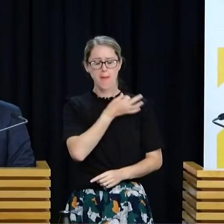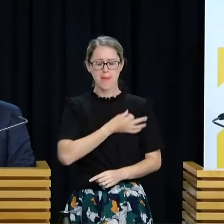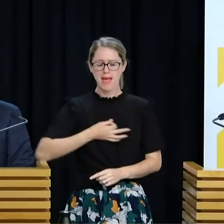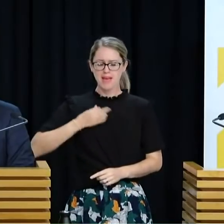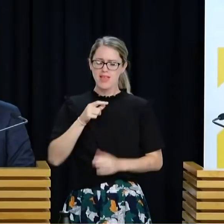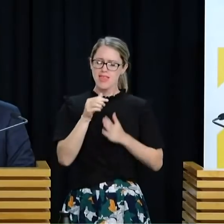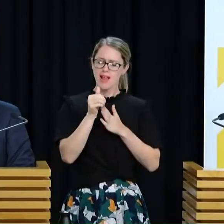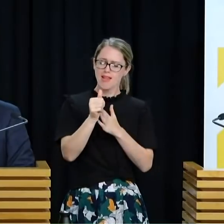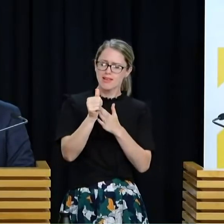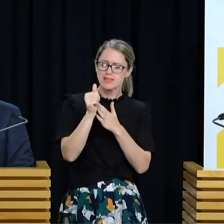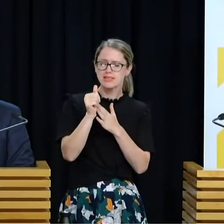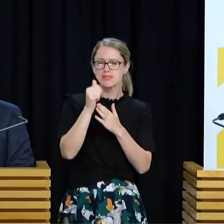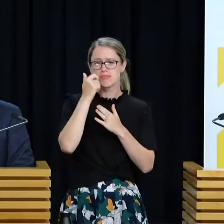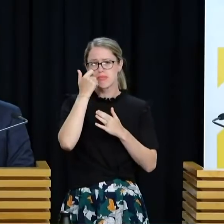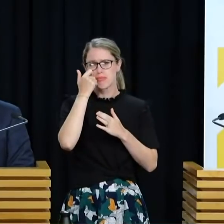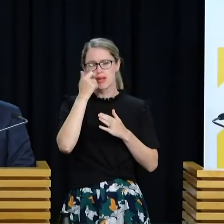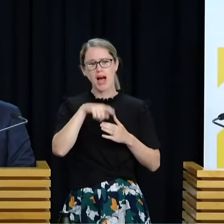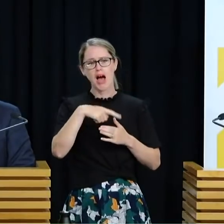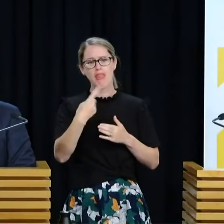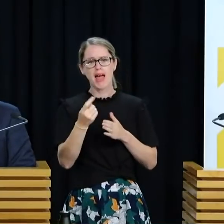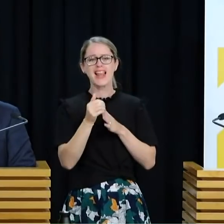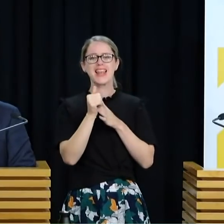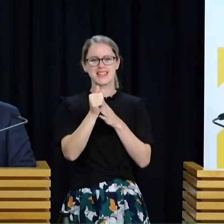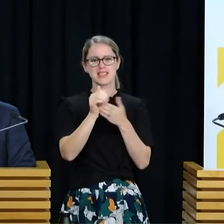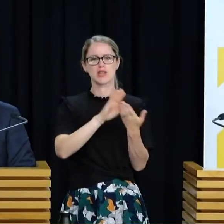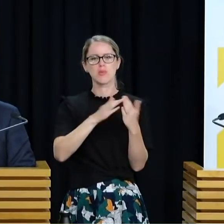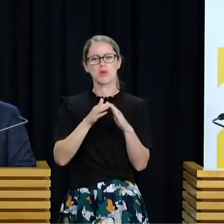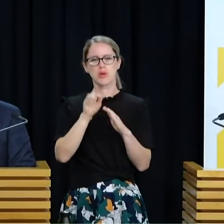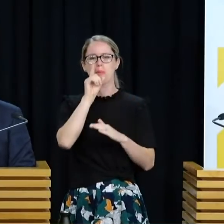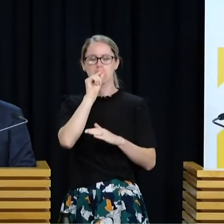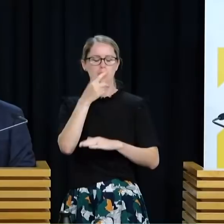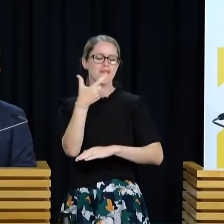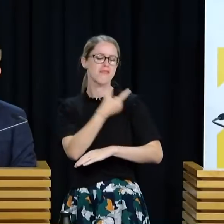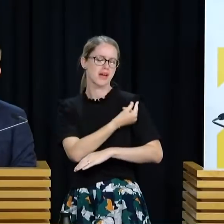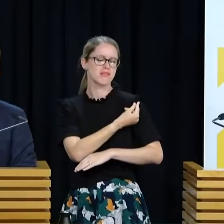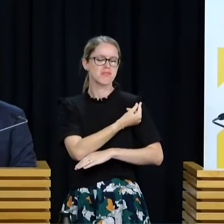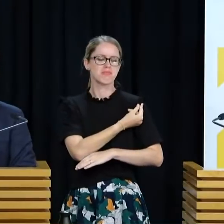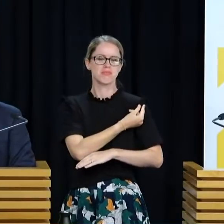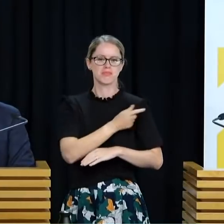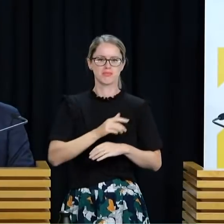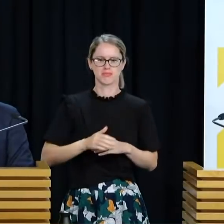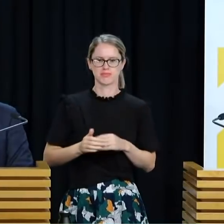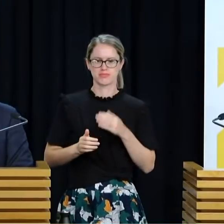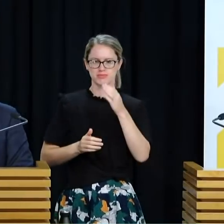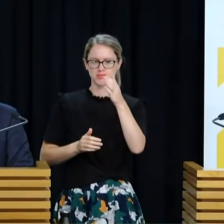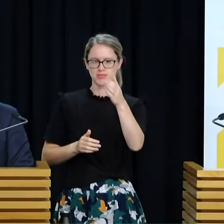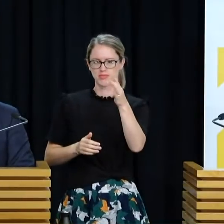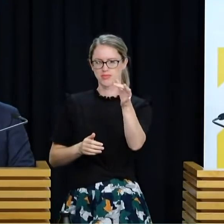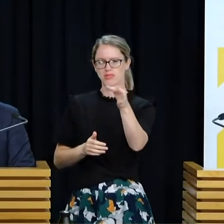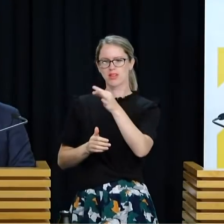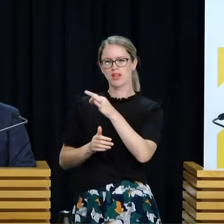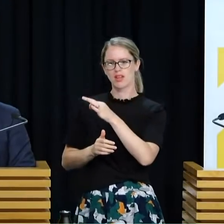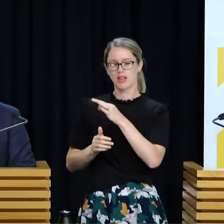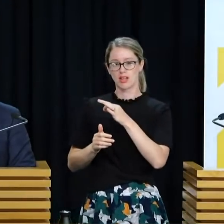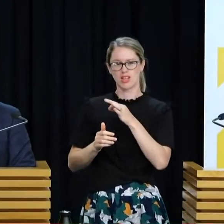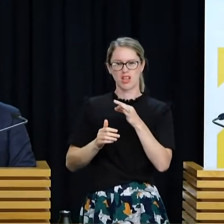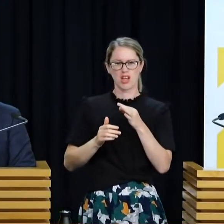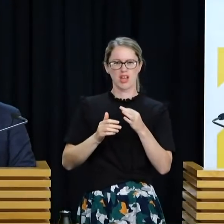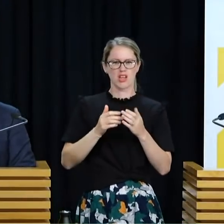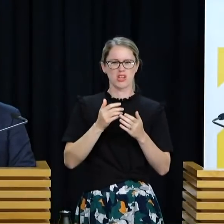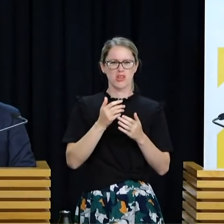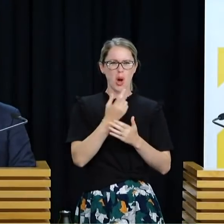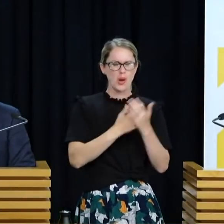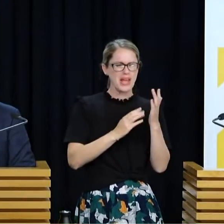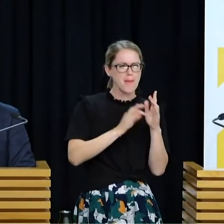have a leadership role there, other key leaders within the community. Yes, sorry, so further to that point, so it be expanded out beyond sort of